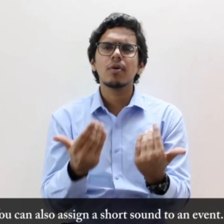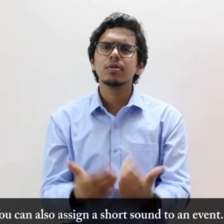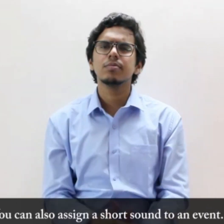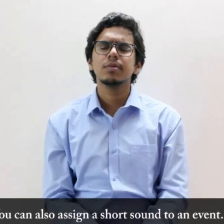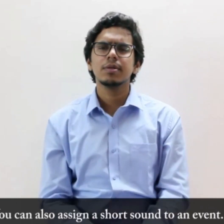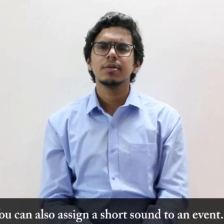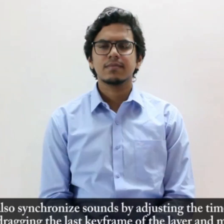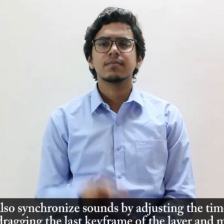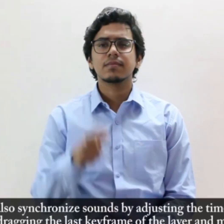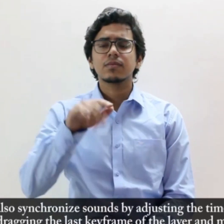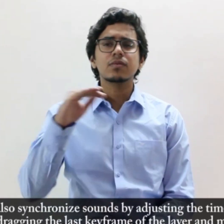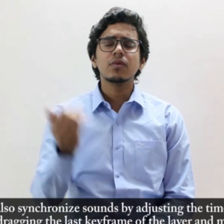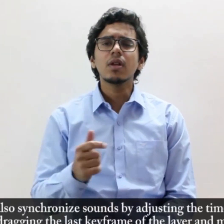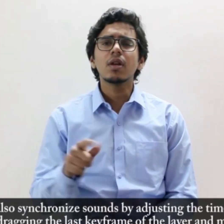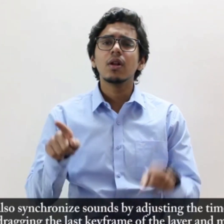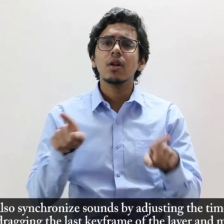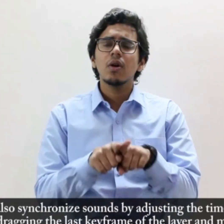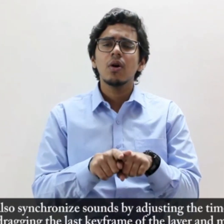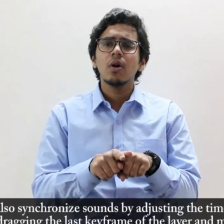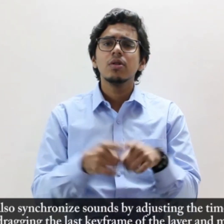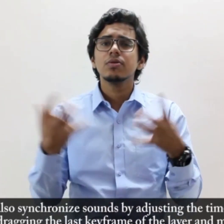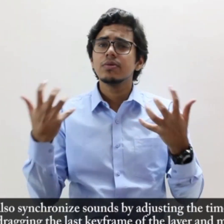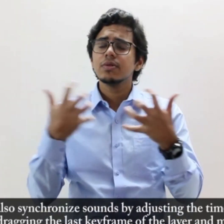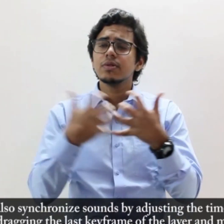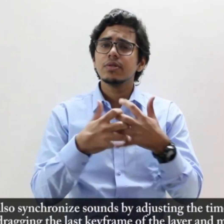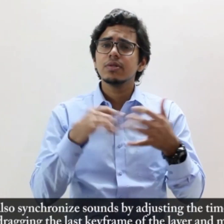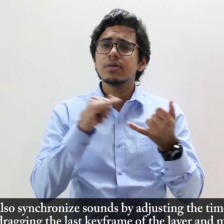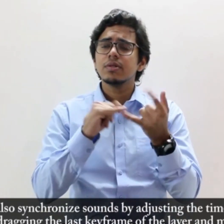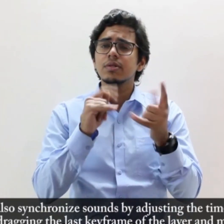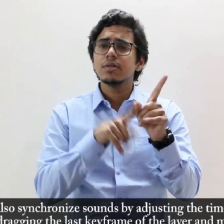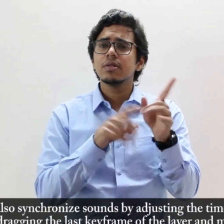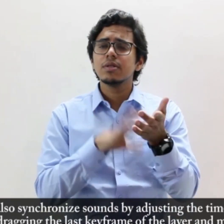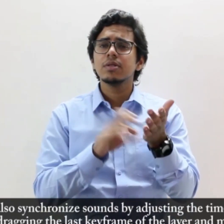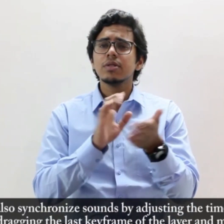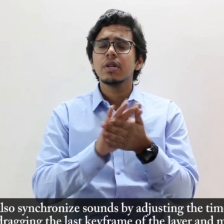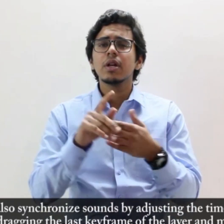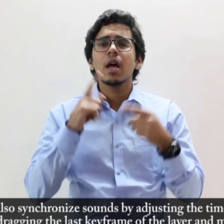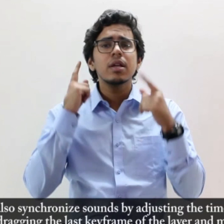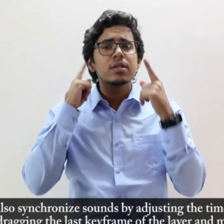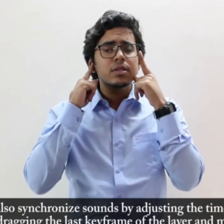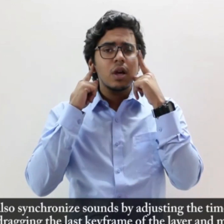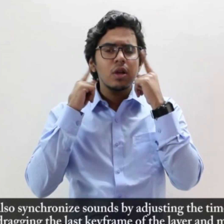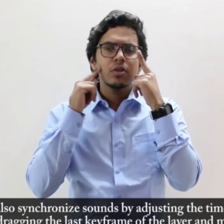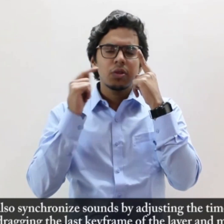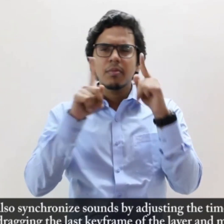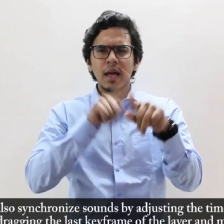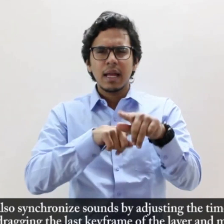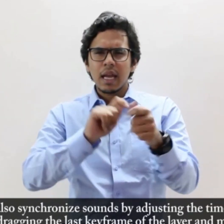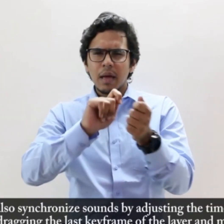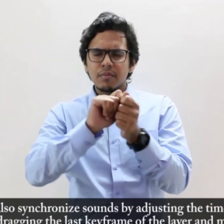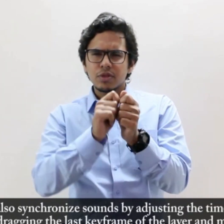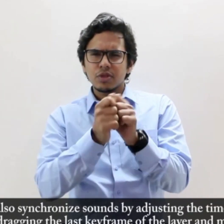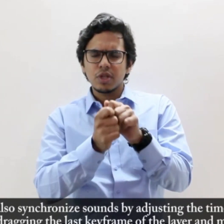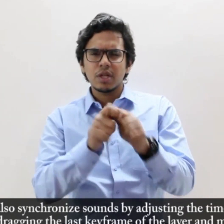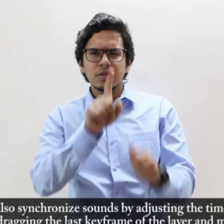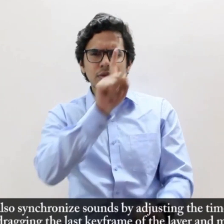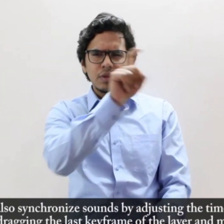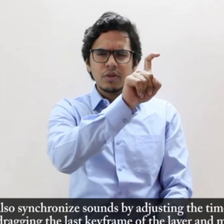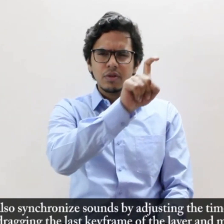You can also synchronize sounds by adjusting the timeline as shown by dragging the last keyframe of